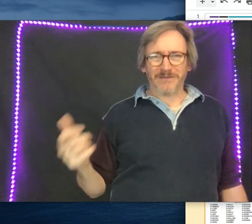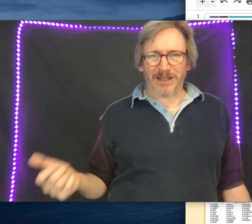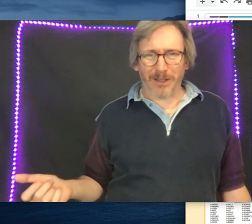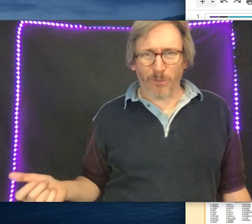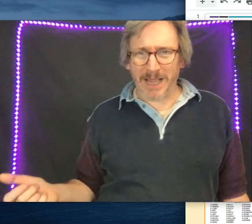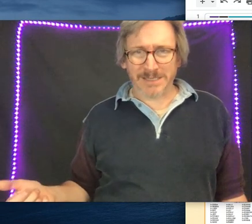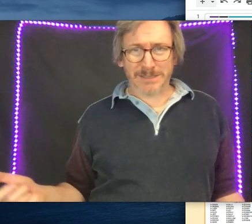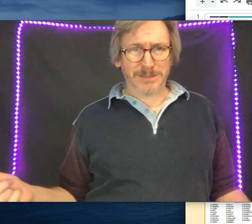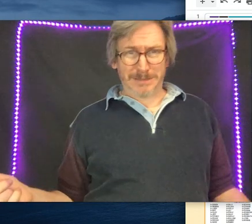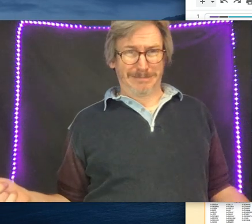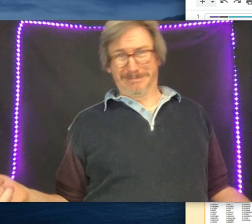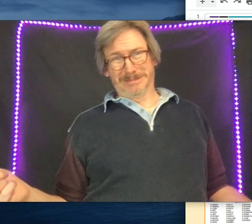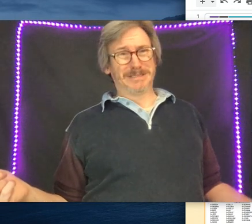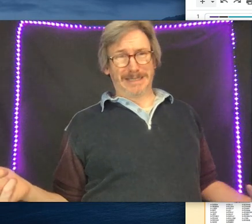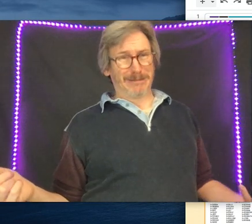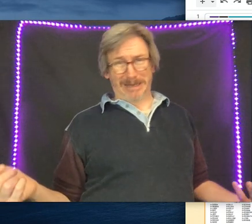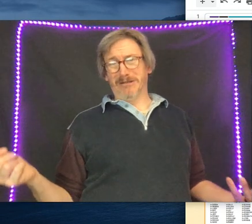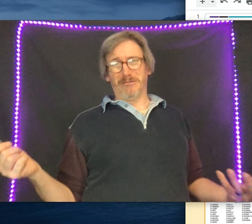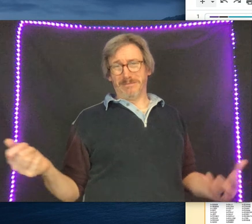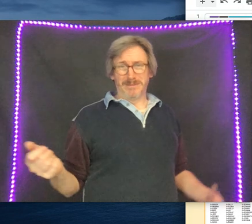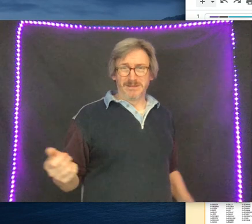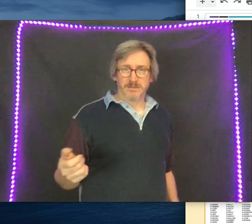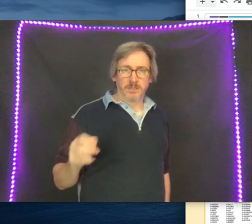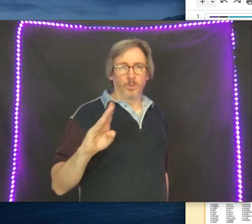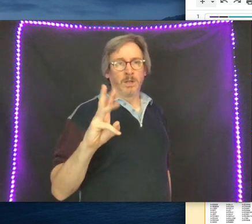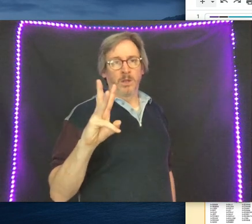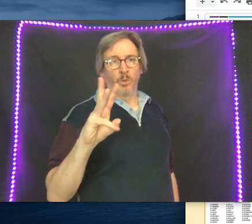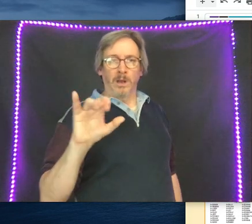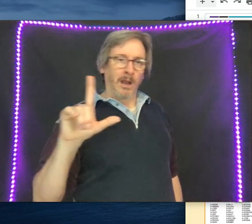A lot of LLYs. Do they need all of them?